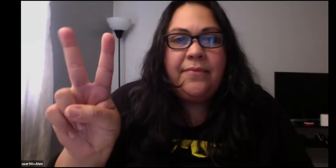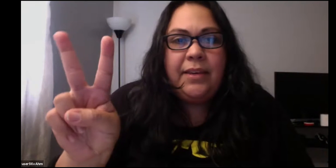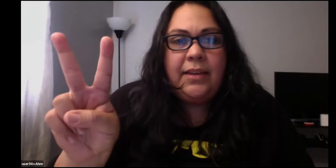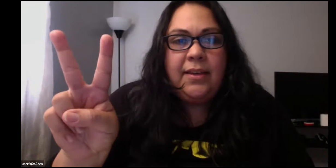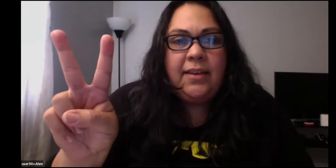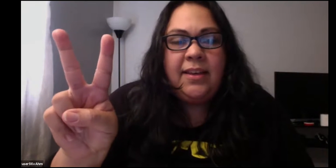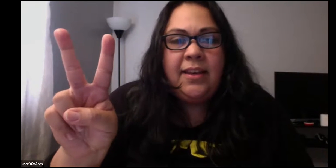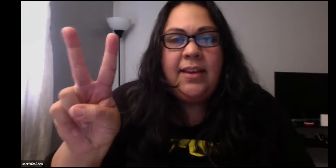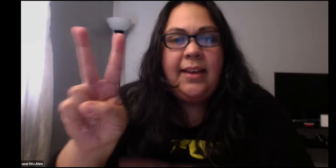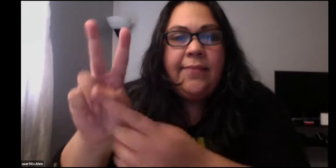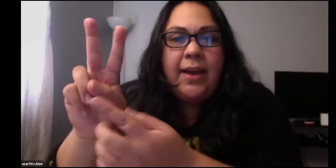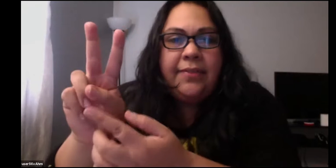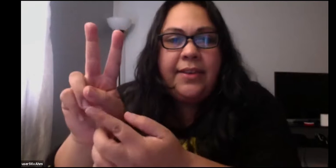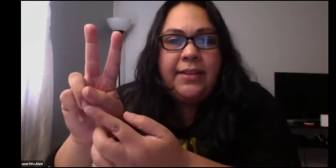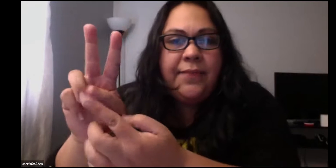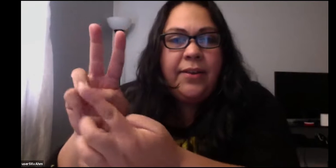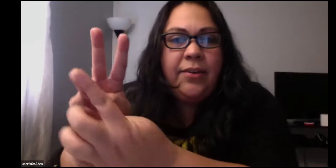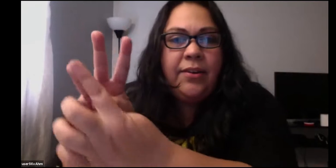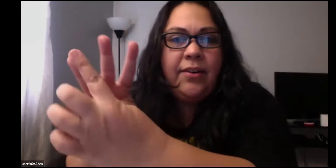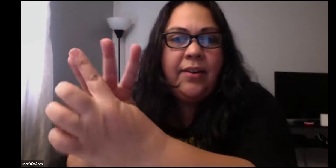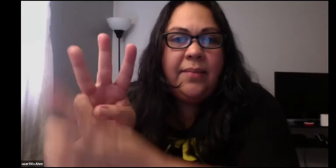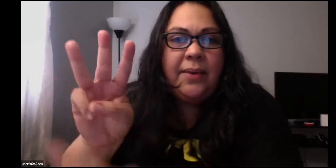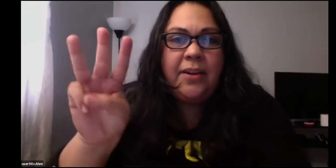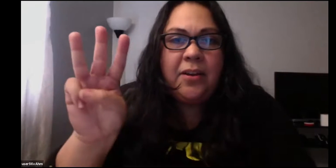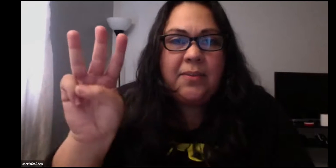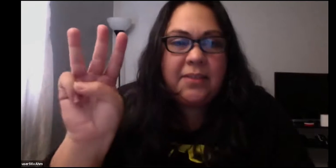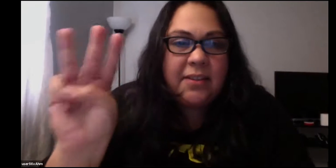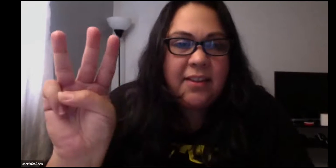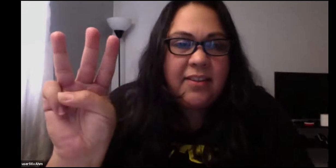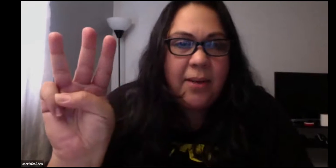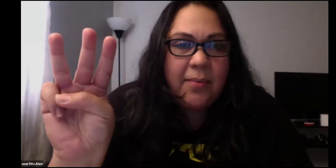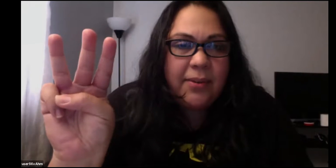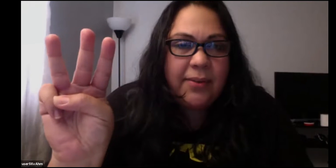V. And if you add this finger, it becomes W,